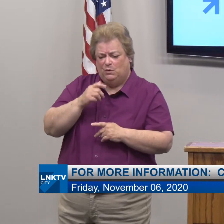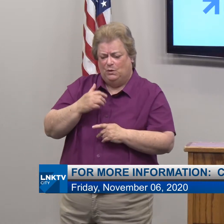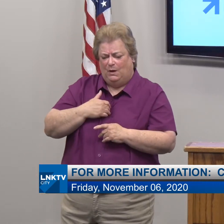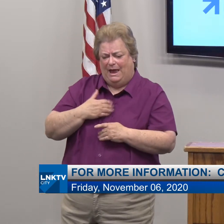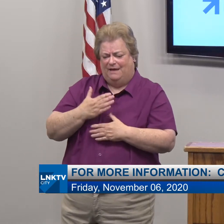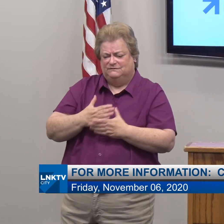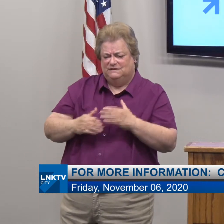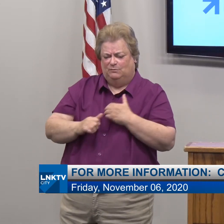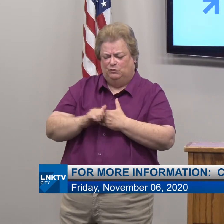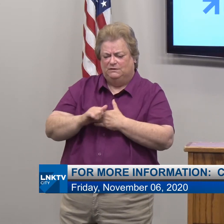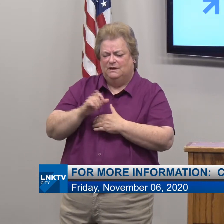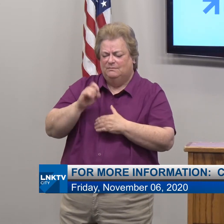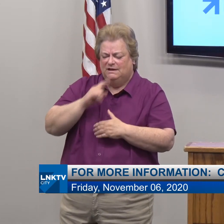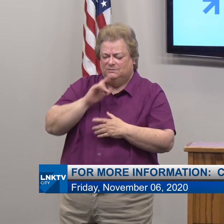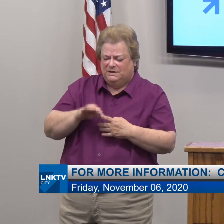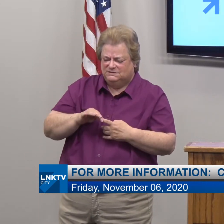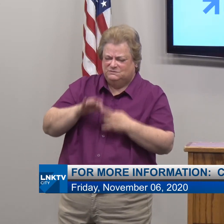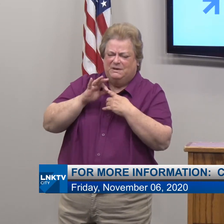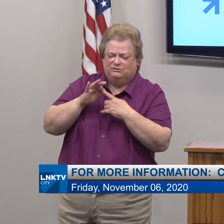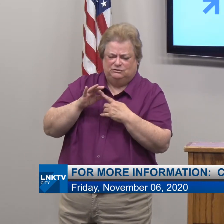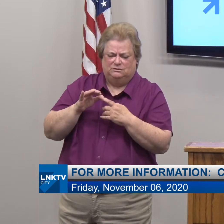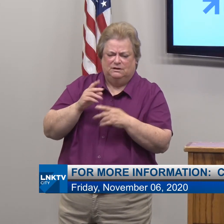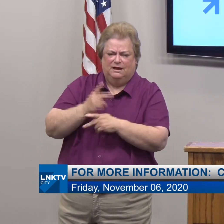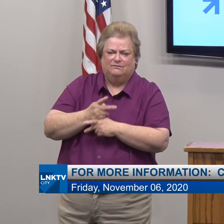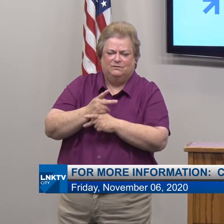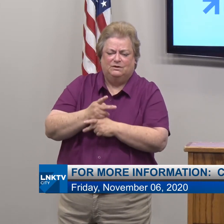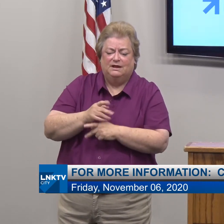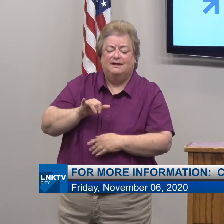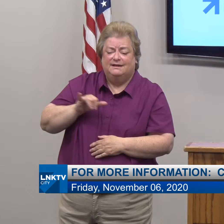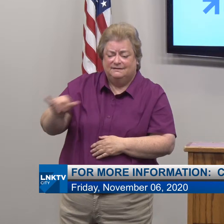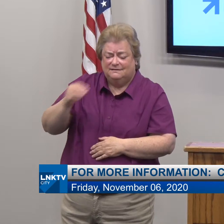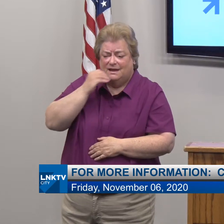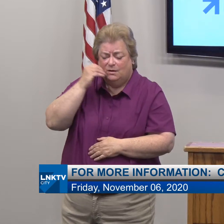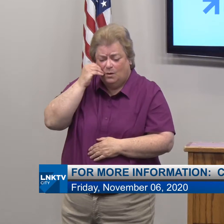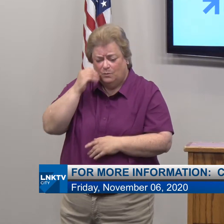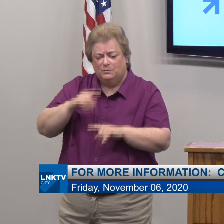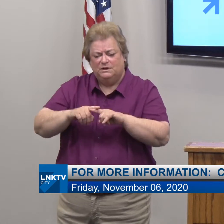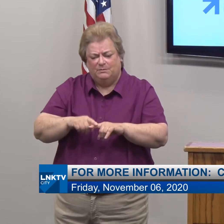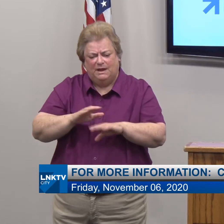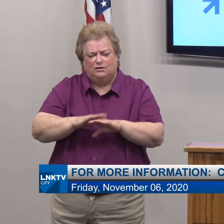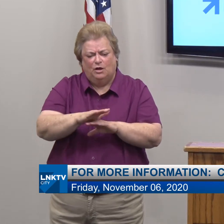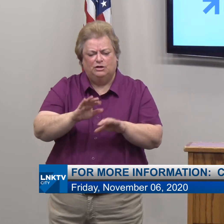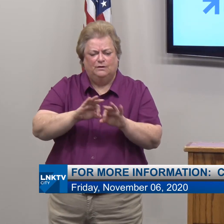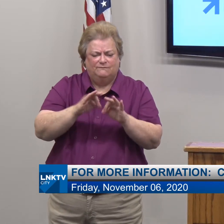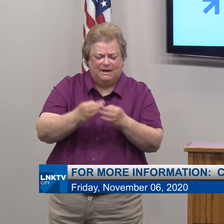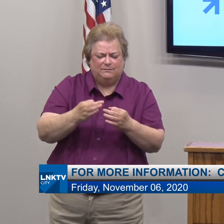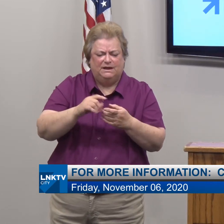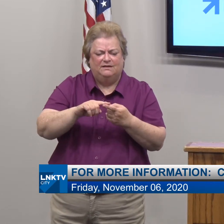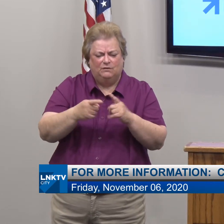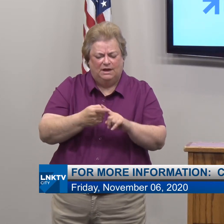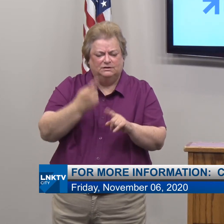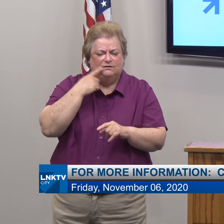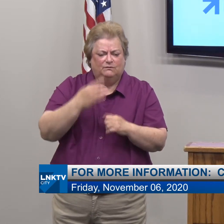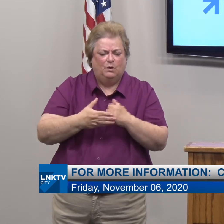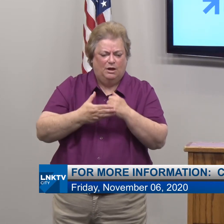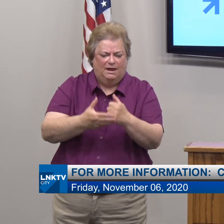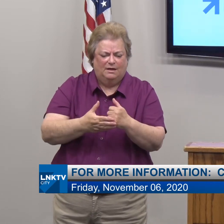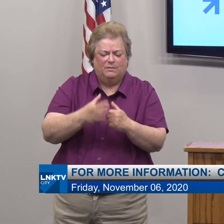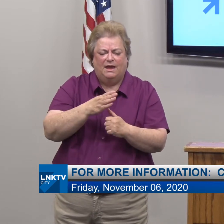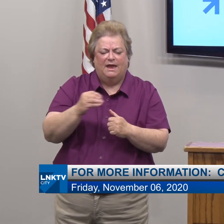be especially careful. Stay home, rely on help from family or friends from outside the home, and